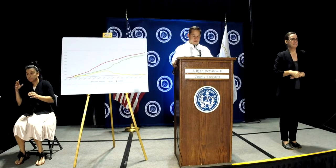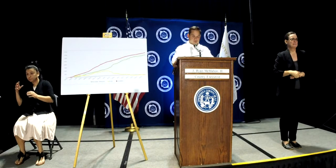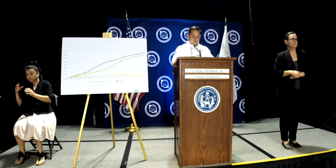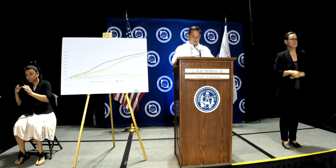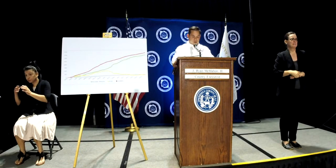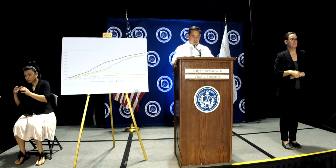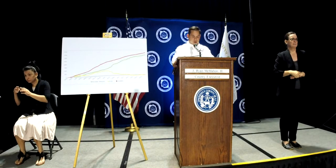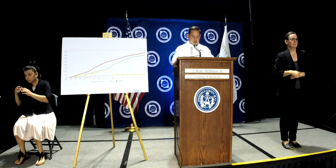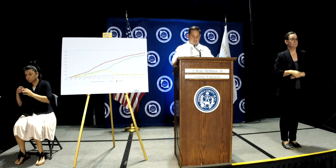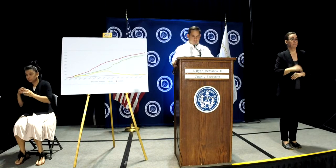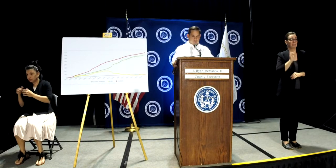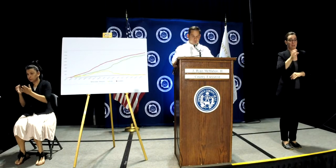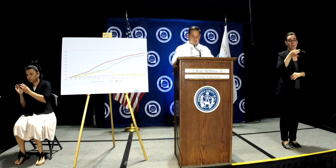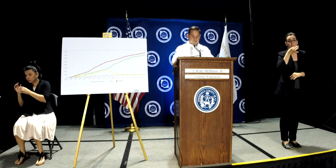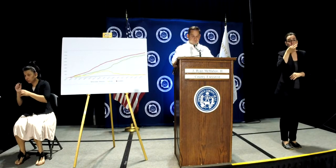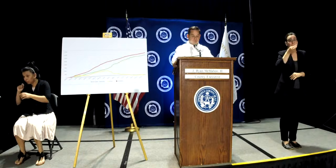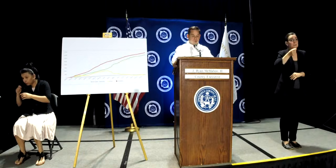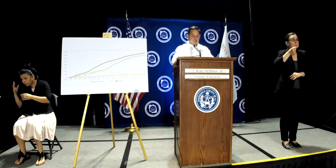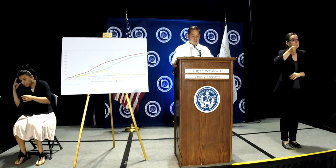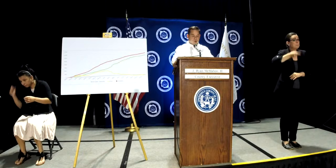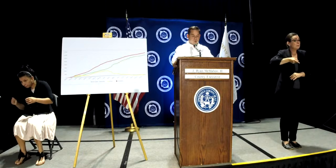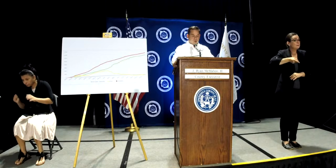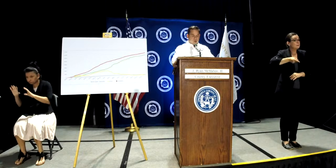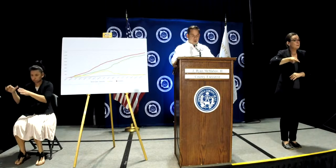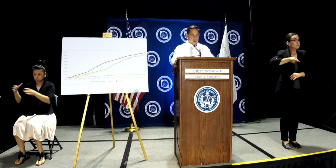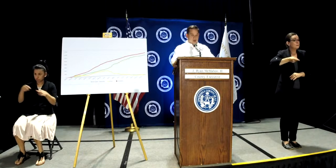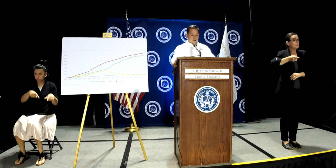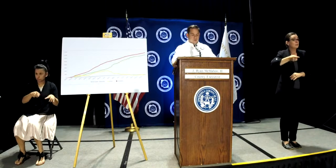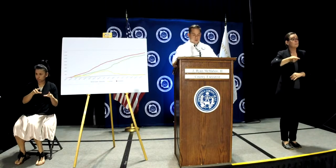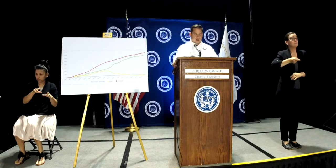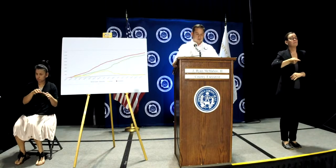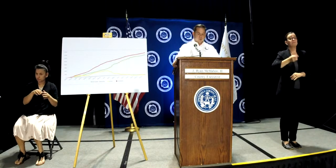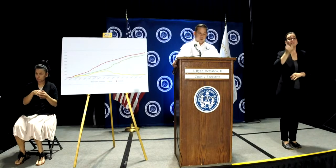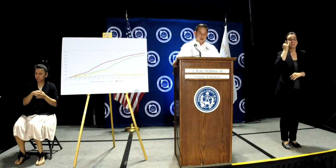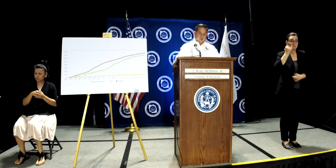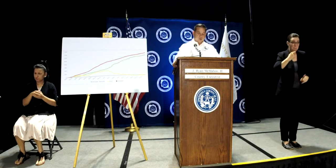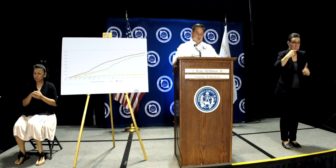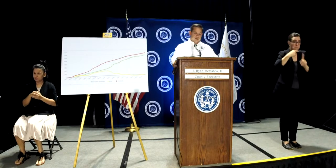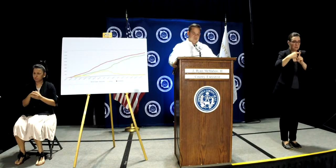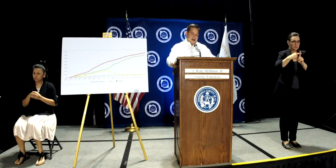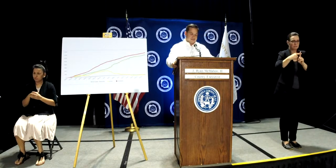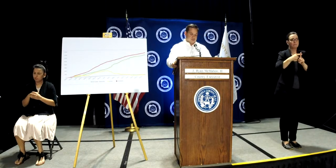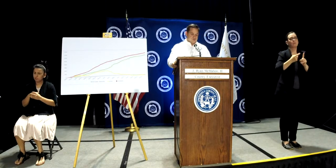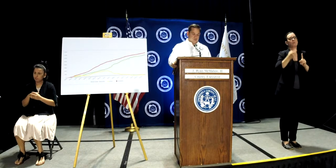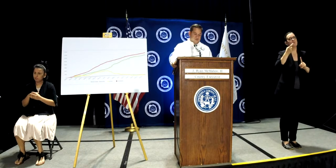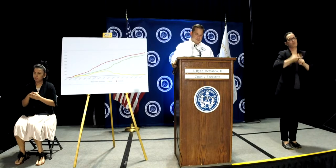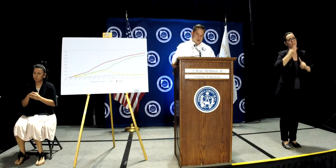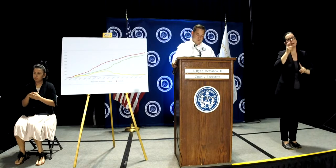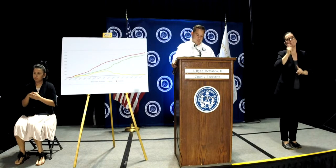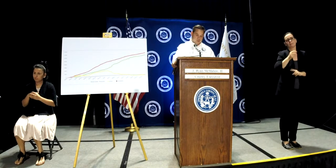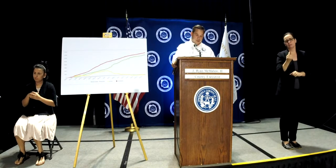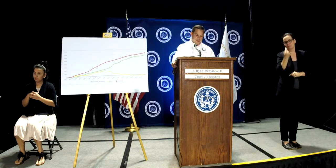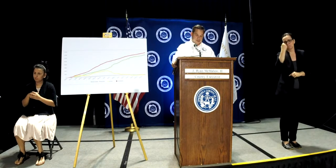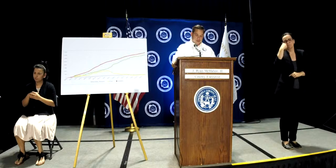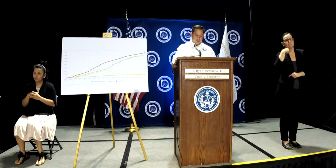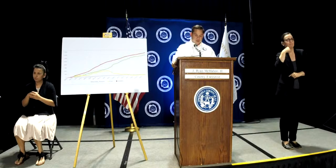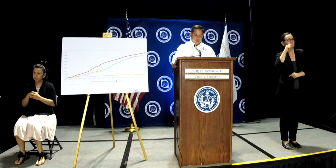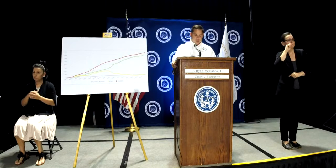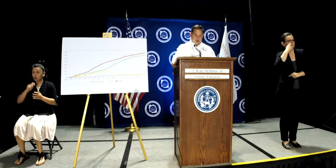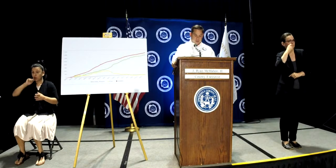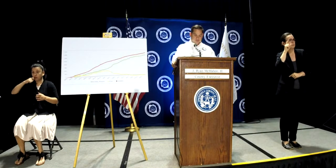a positive in our numbers. So out of the 0.8, we do have positives from the saliva pool